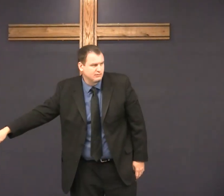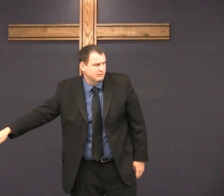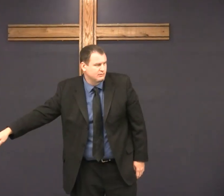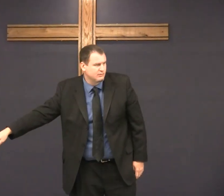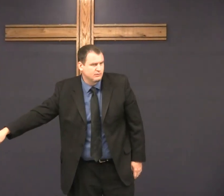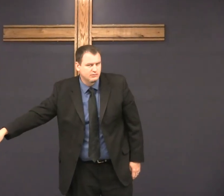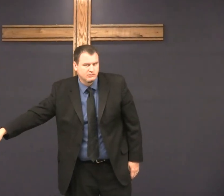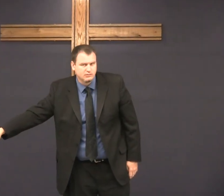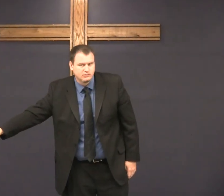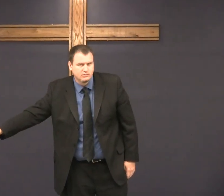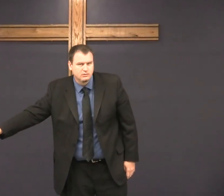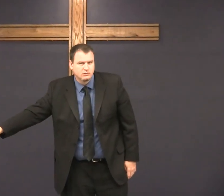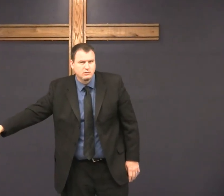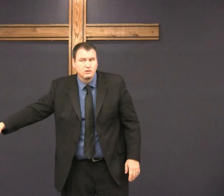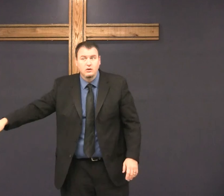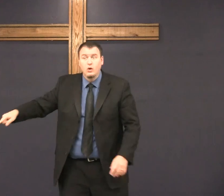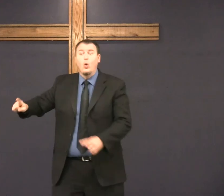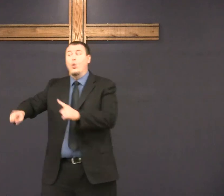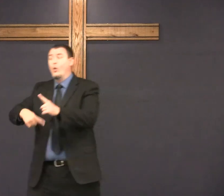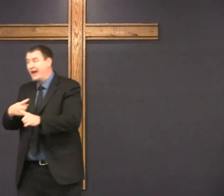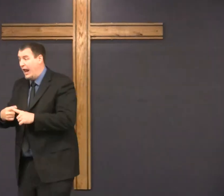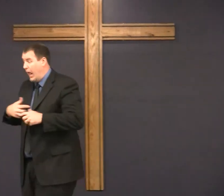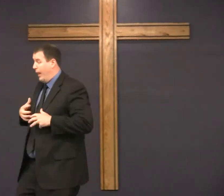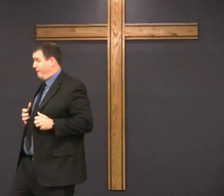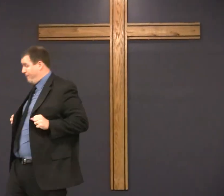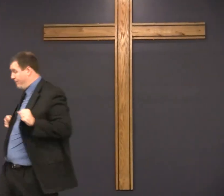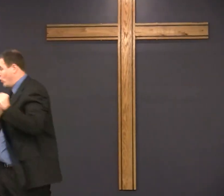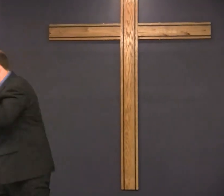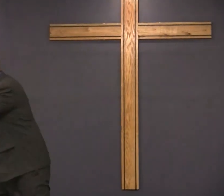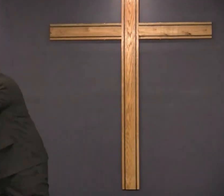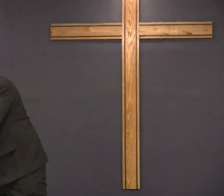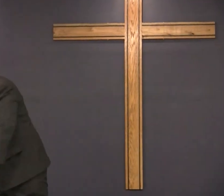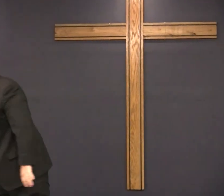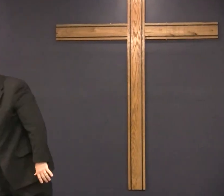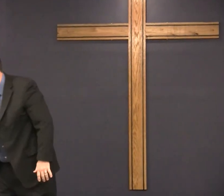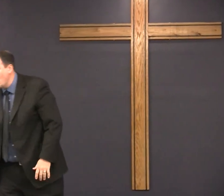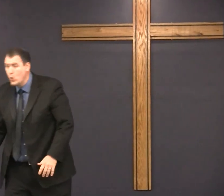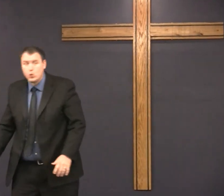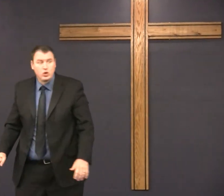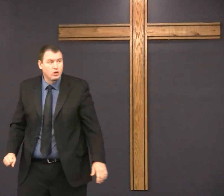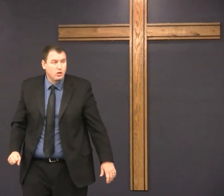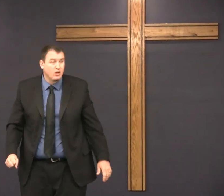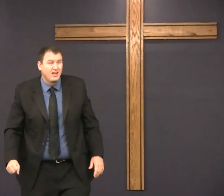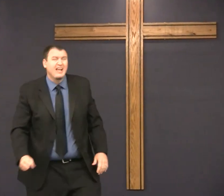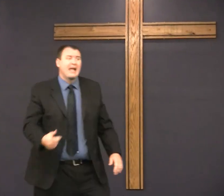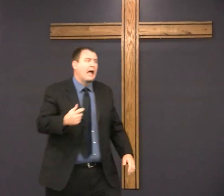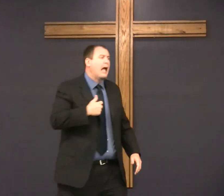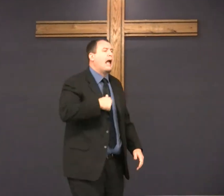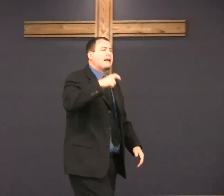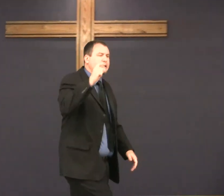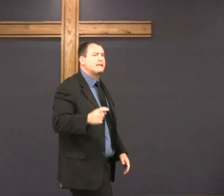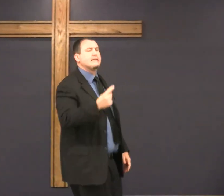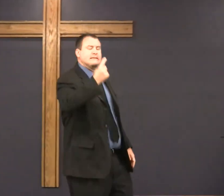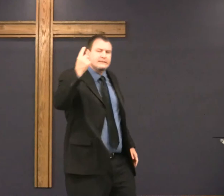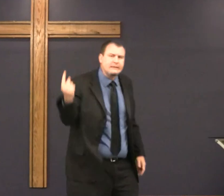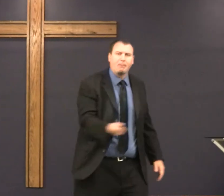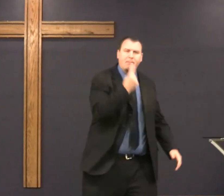being good, doing good will help me to not be bad. When I put off the old man, I